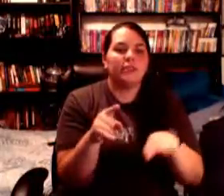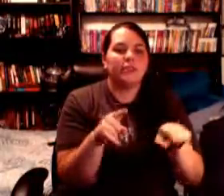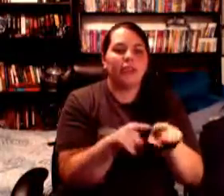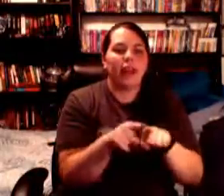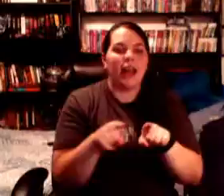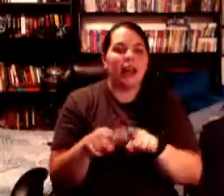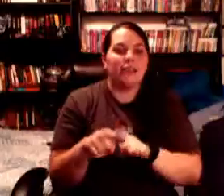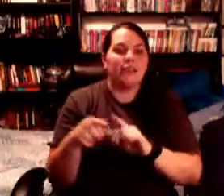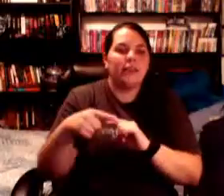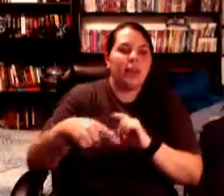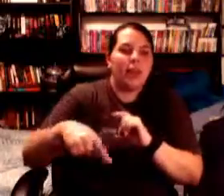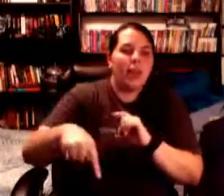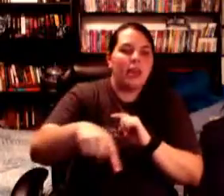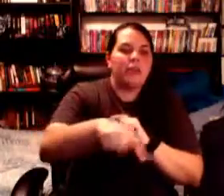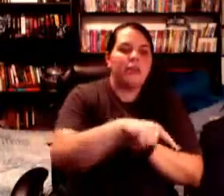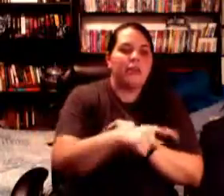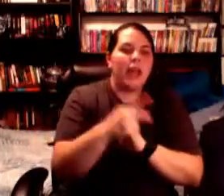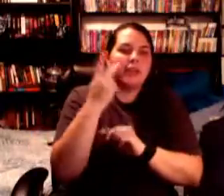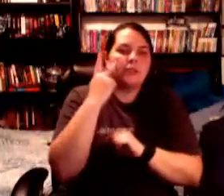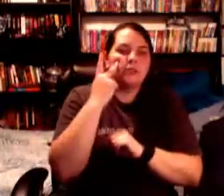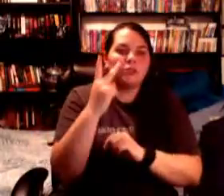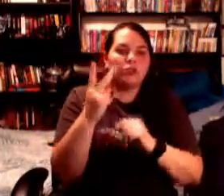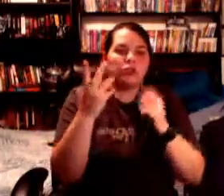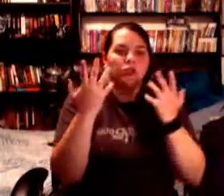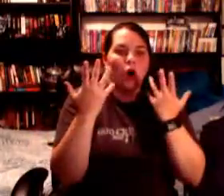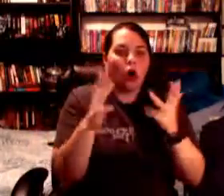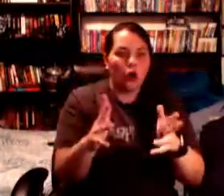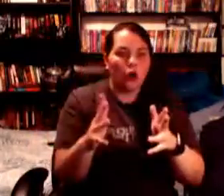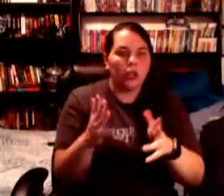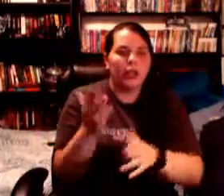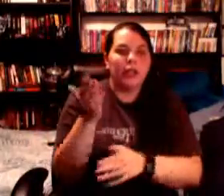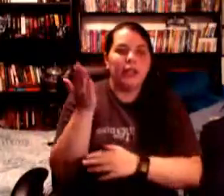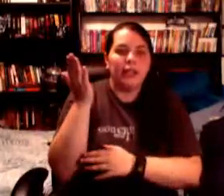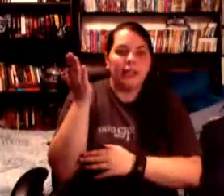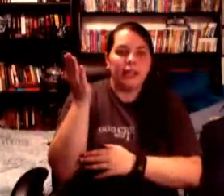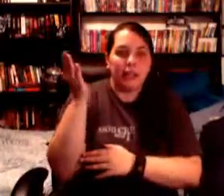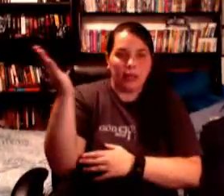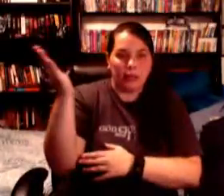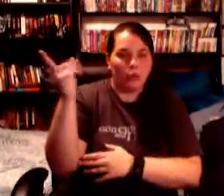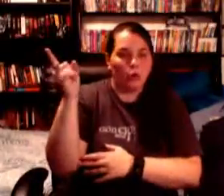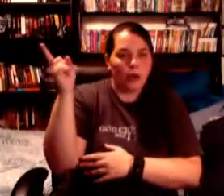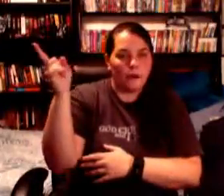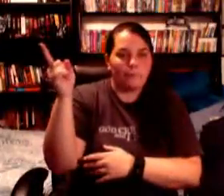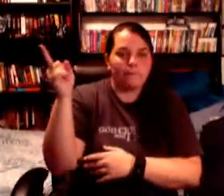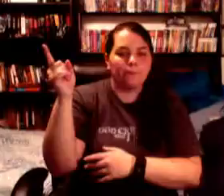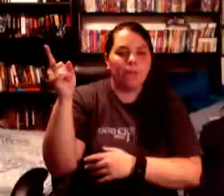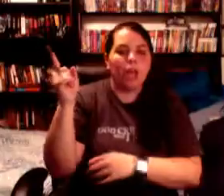just as they saw him or him.